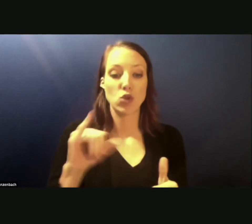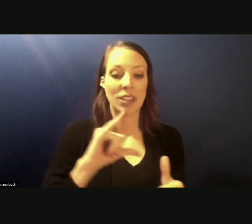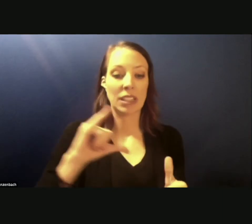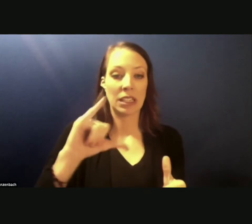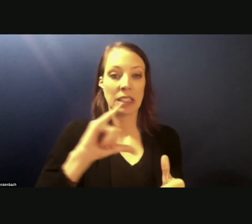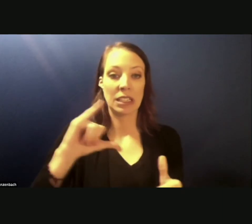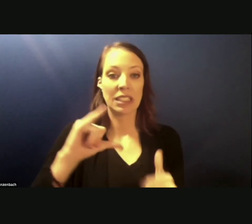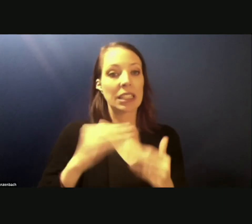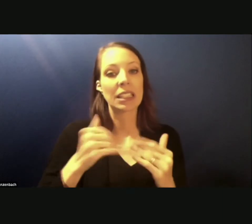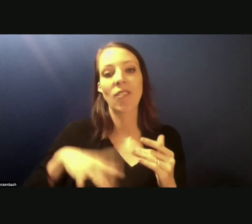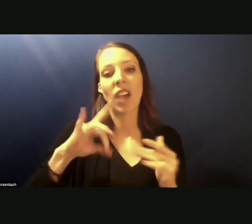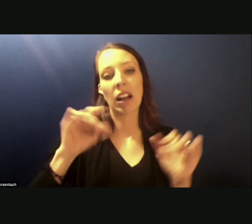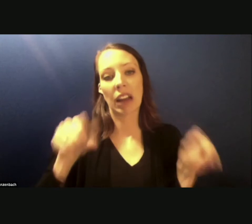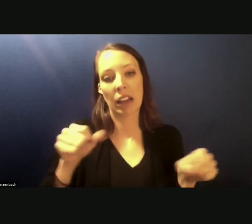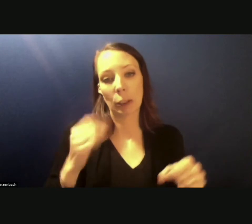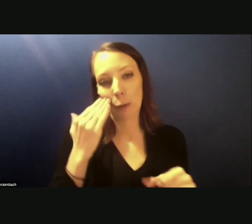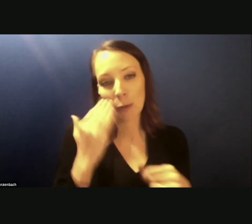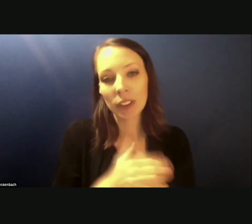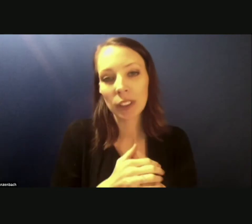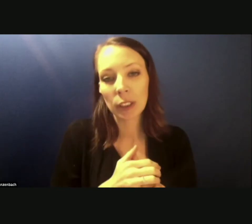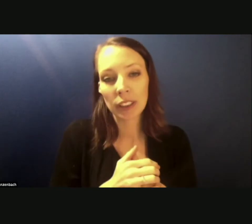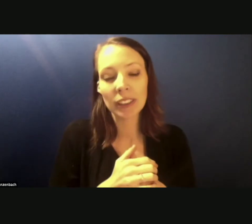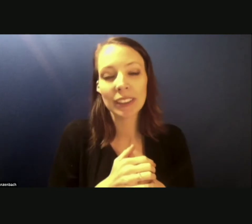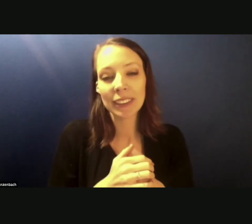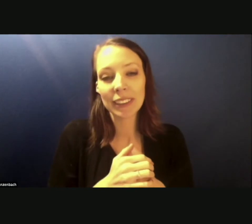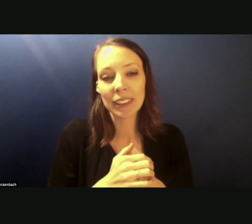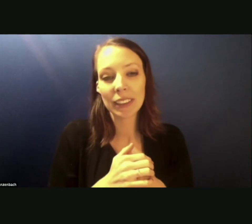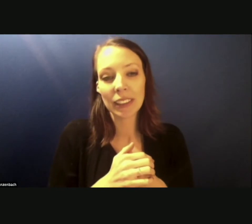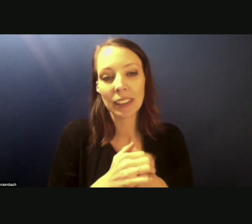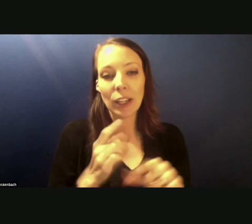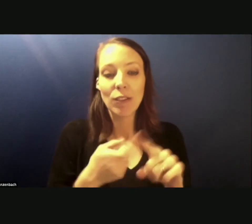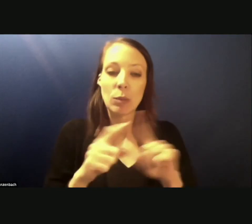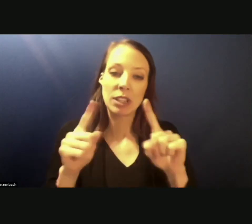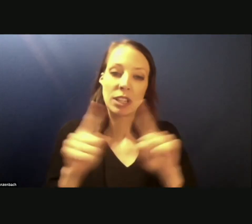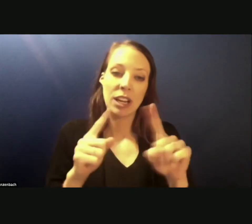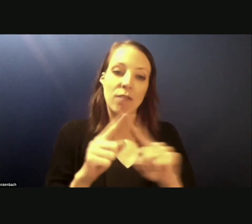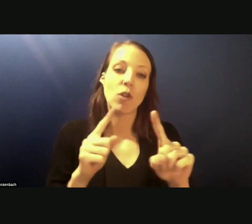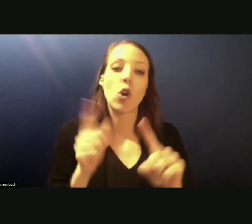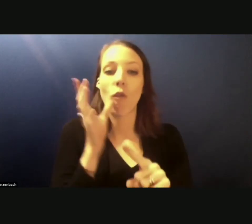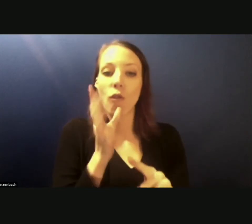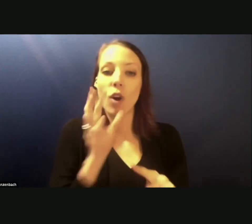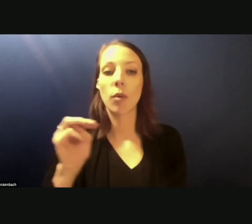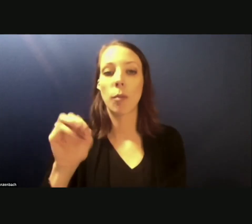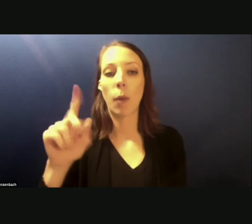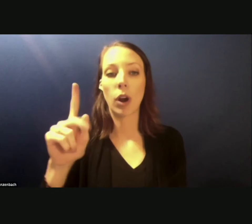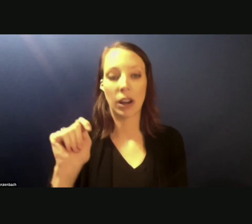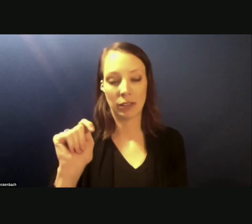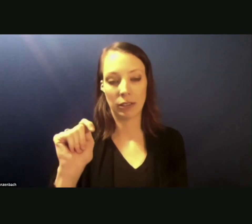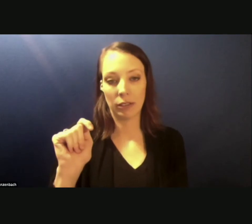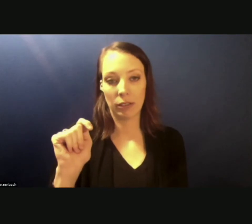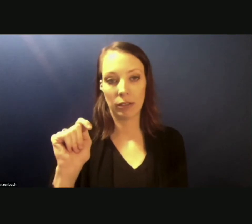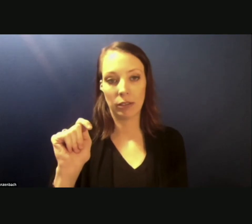easy to find. It's very easy from the different farmers markets. I mean,